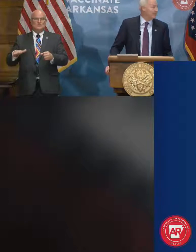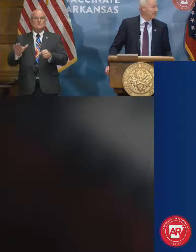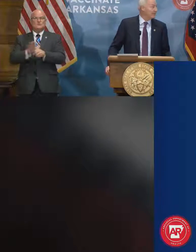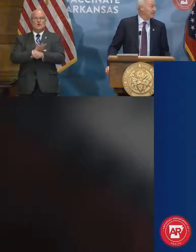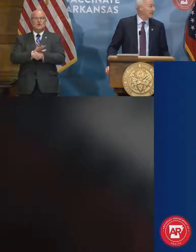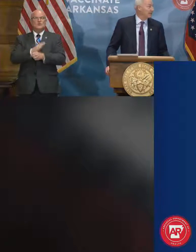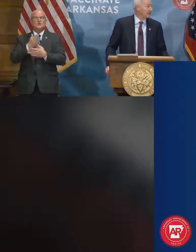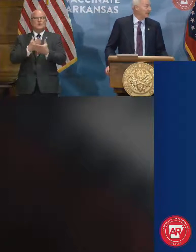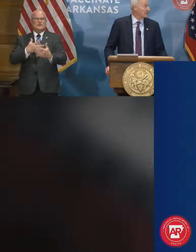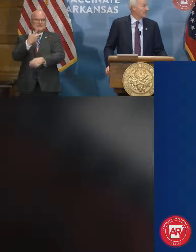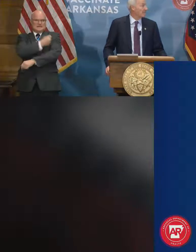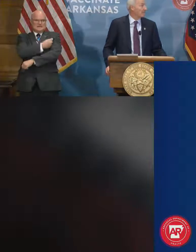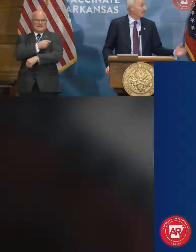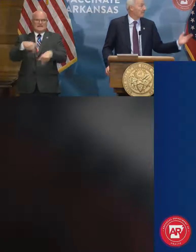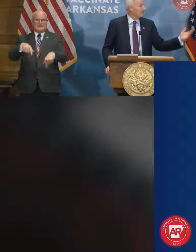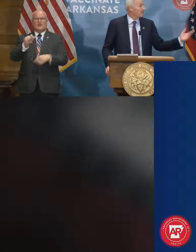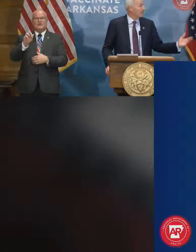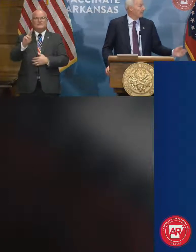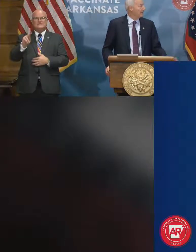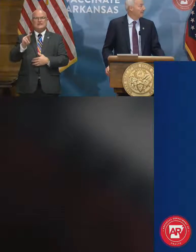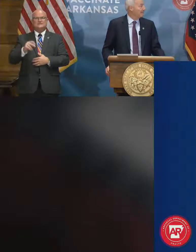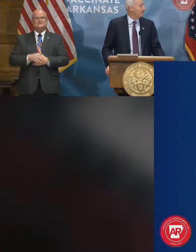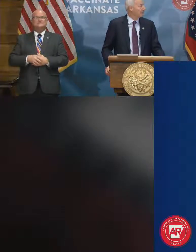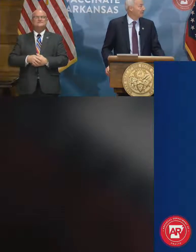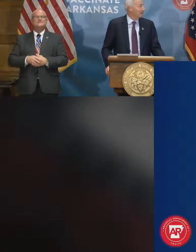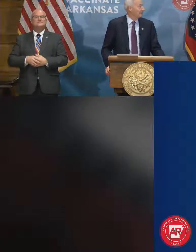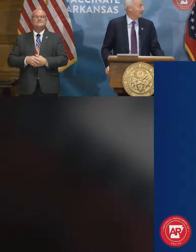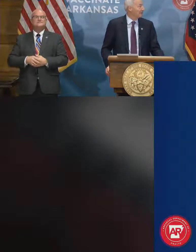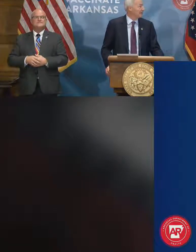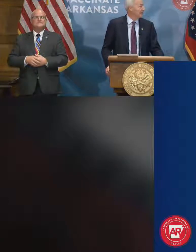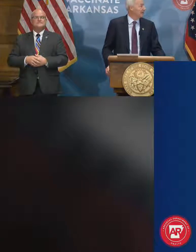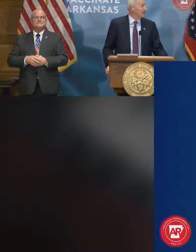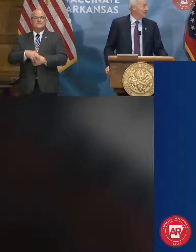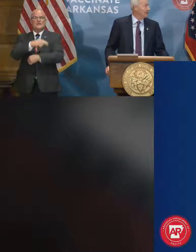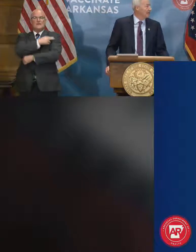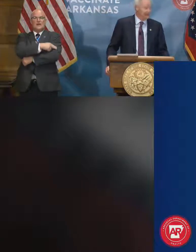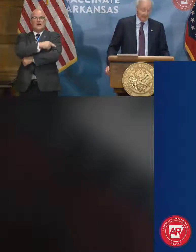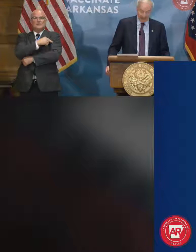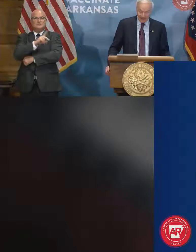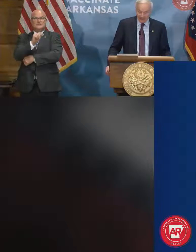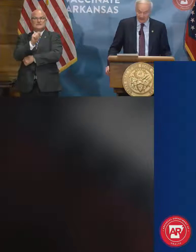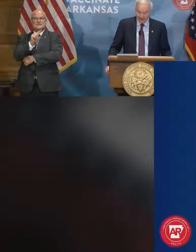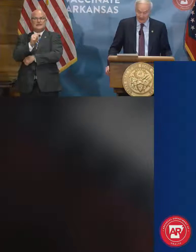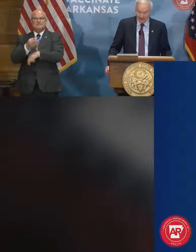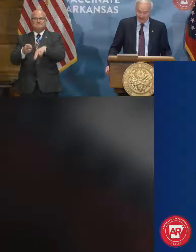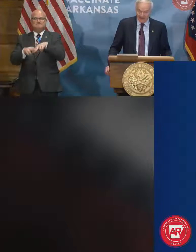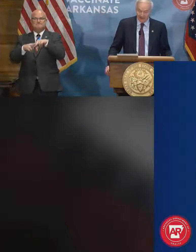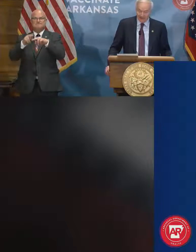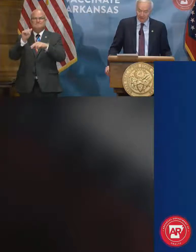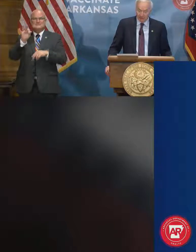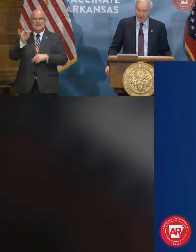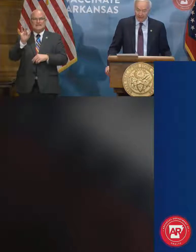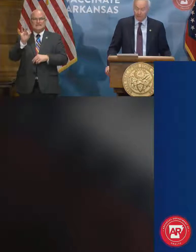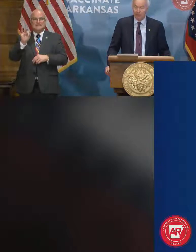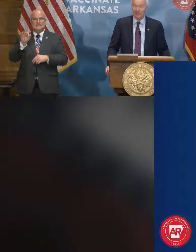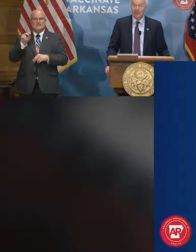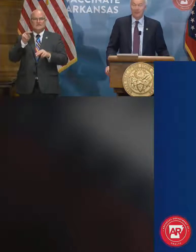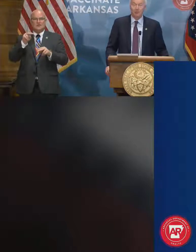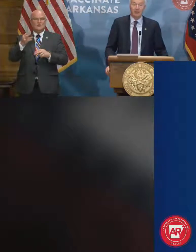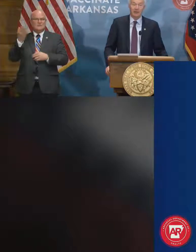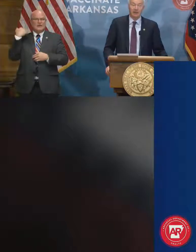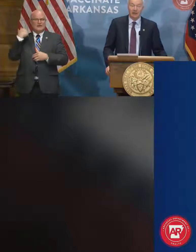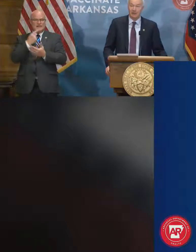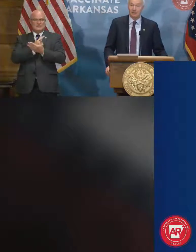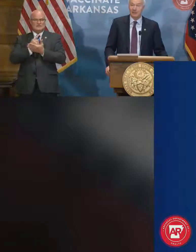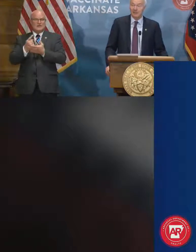partially immunized in Arkansas. And then hospital data, we're up 19. And if you look back over the